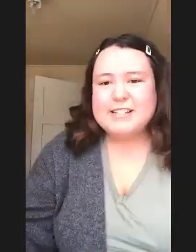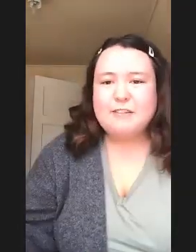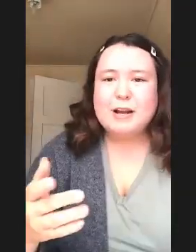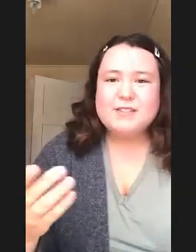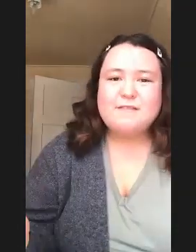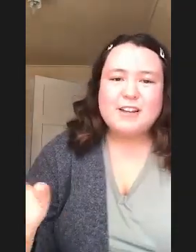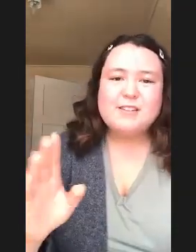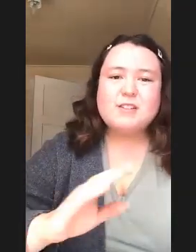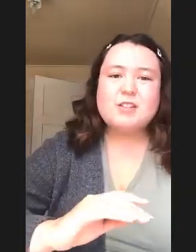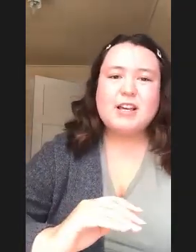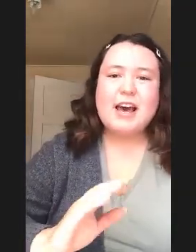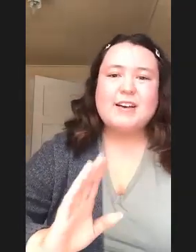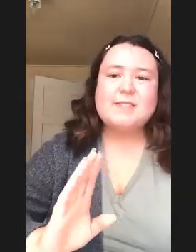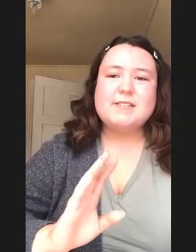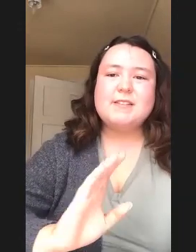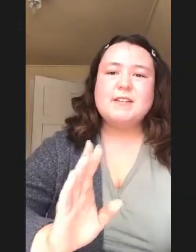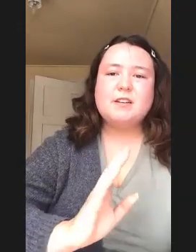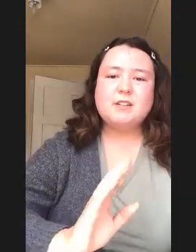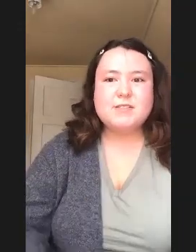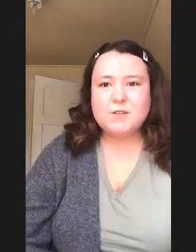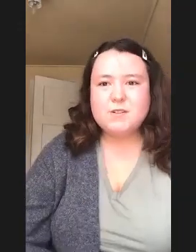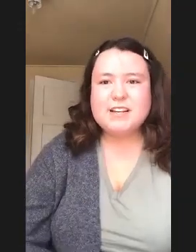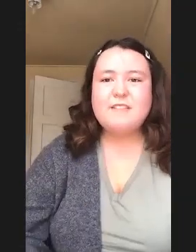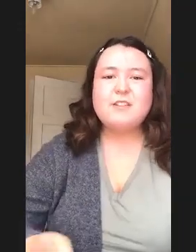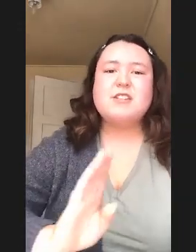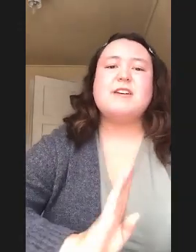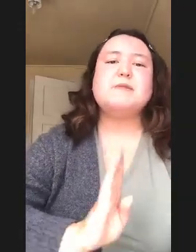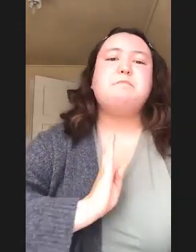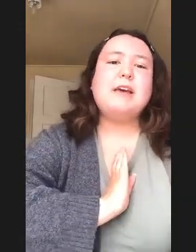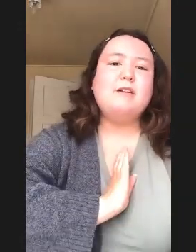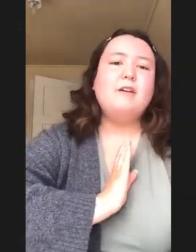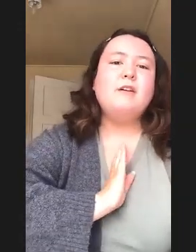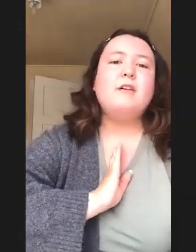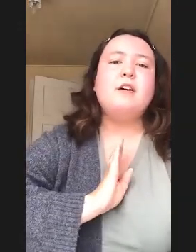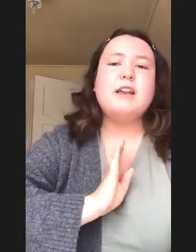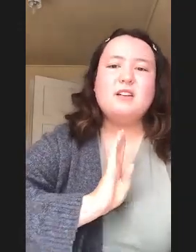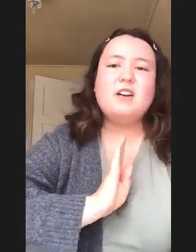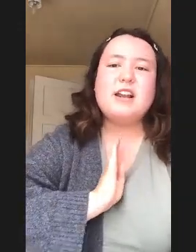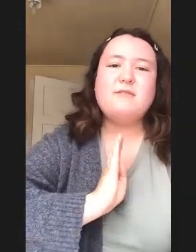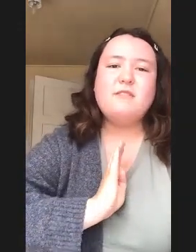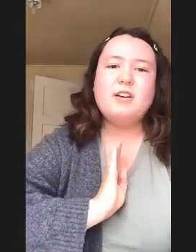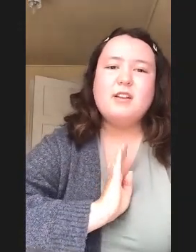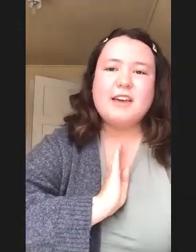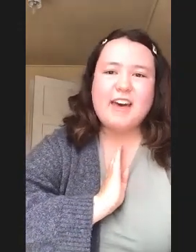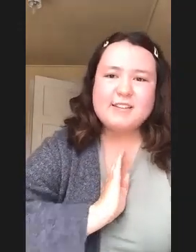deaf parent's friend, she's also deaf and she does B in her name like that.